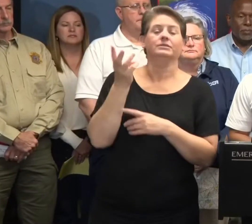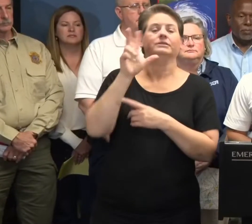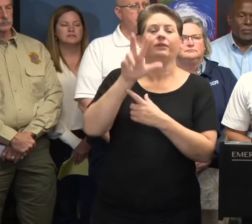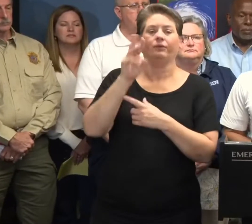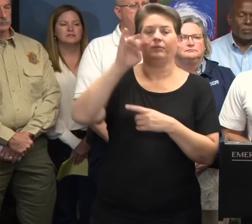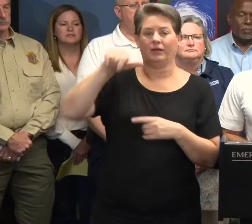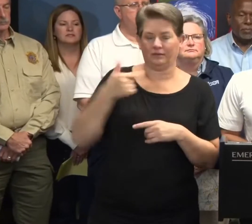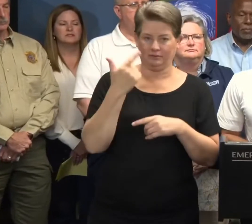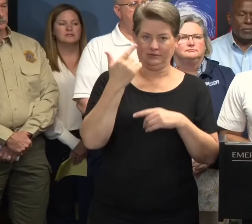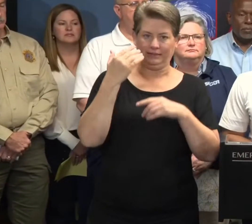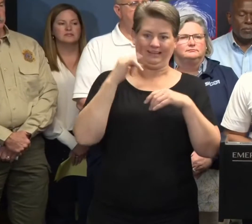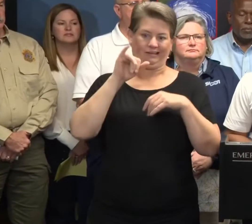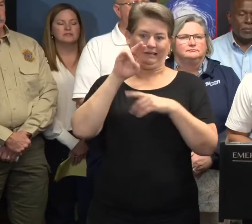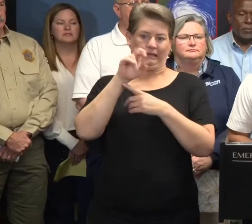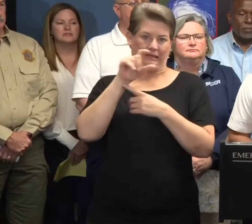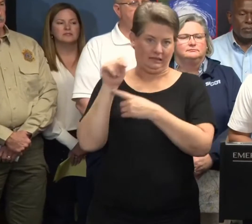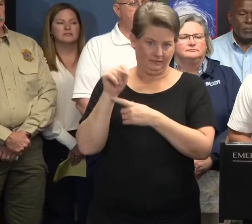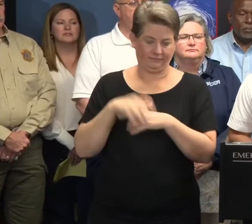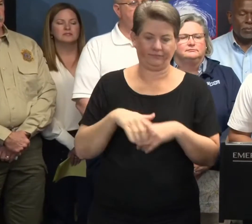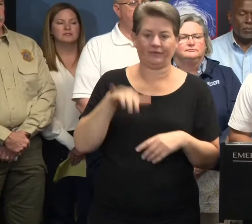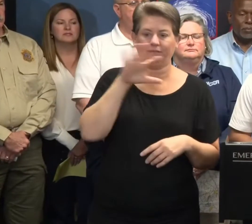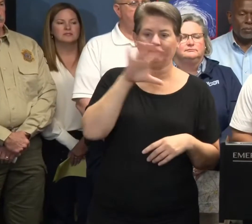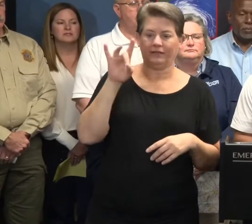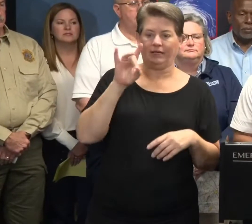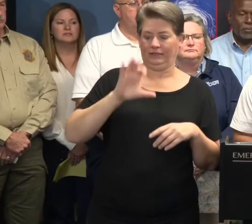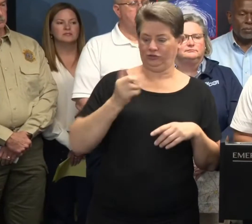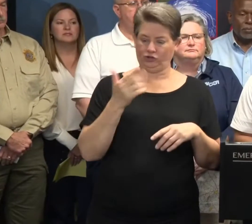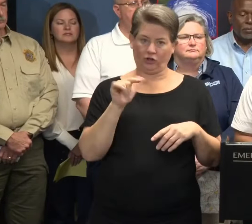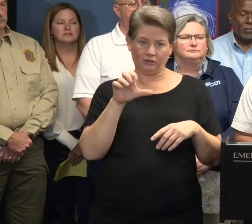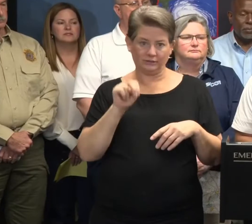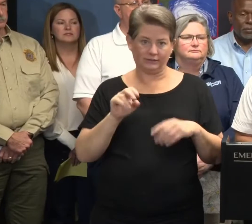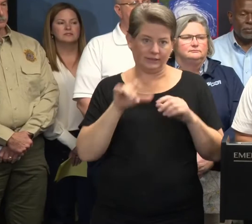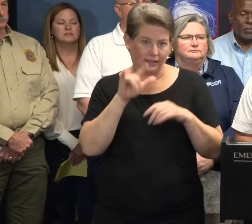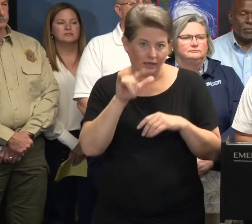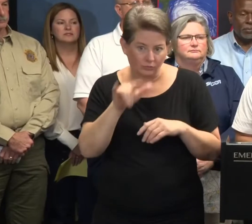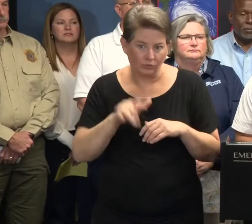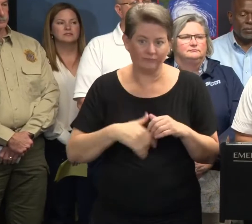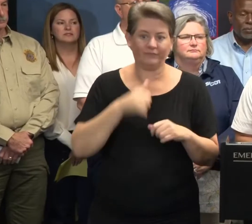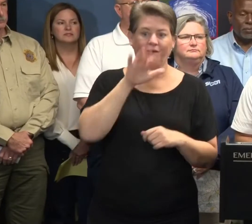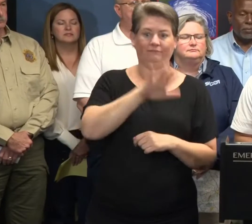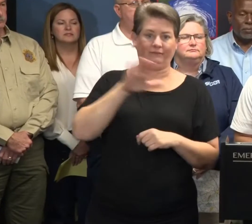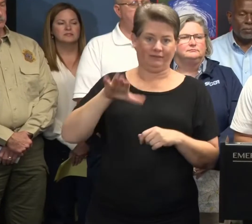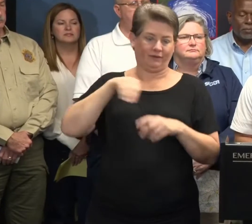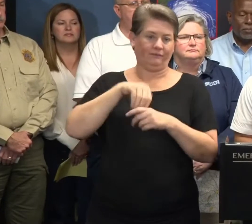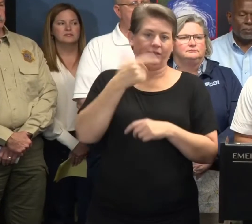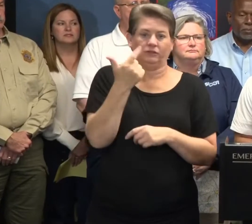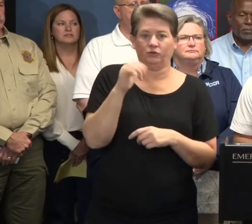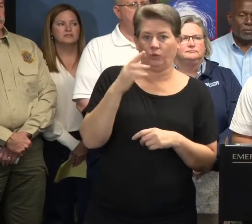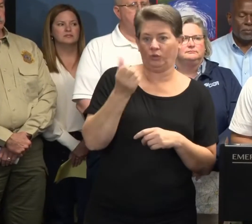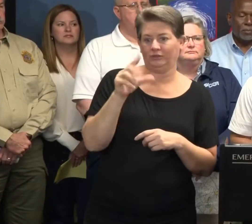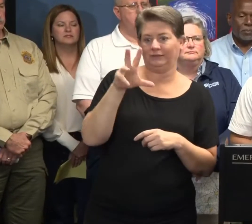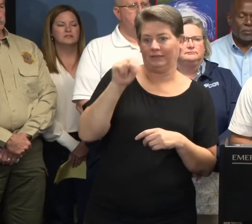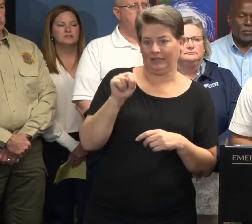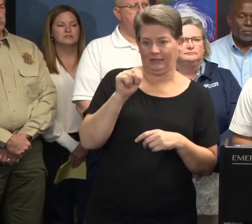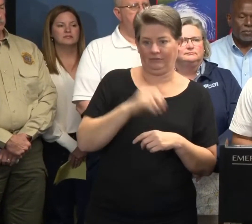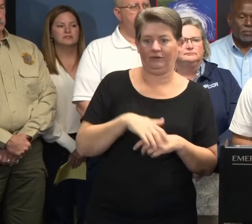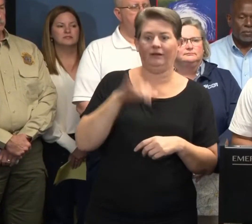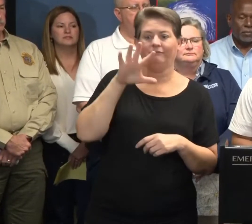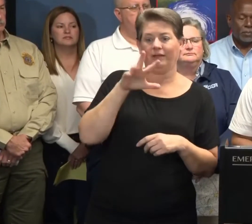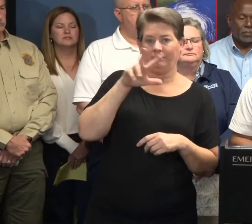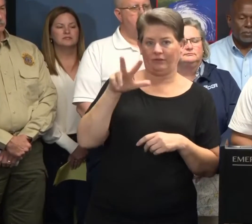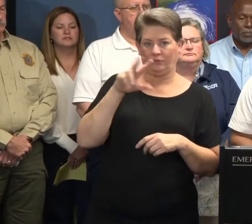miles an hour at the Charleston Airport, 55 miles an hour at Georgetown, and 53 miles an hour at North Myrtle